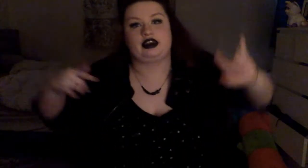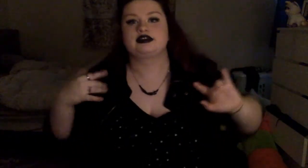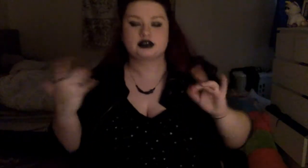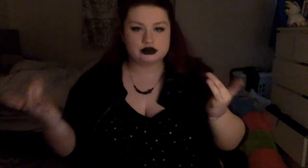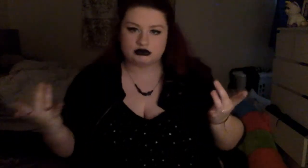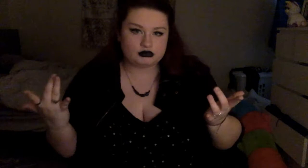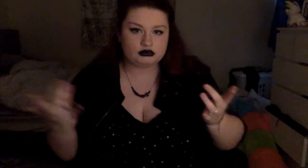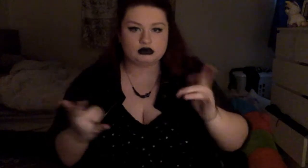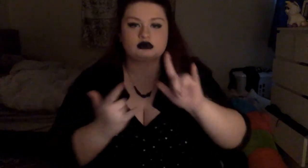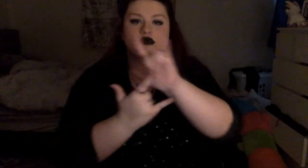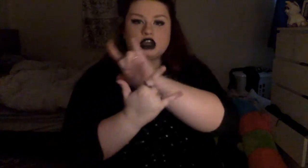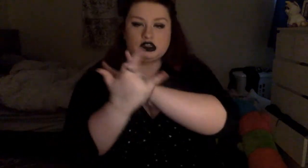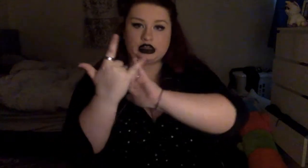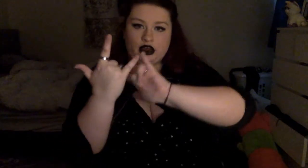things. Love